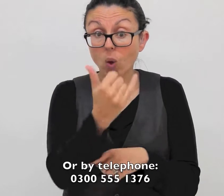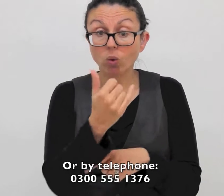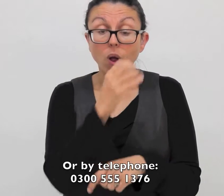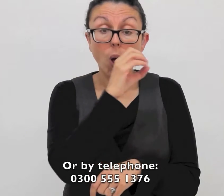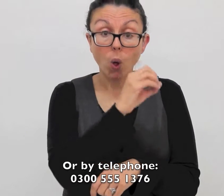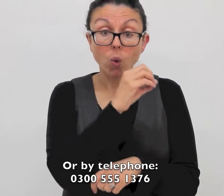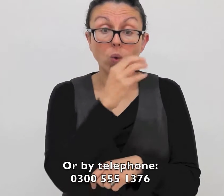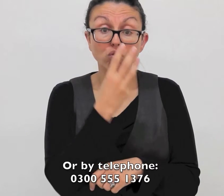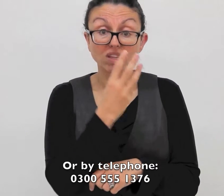Or you could phone